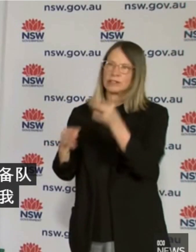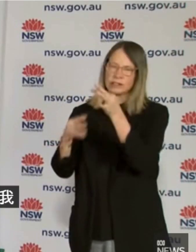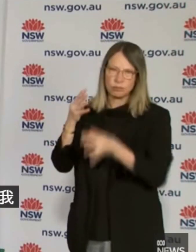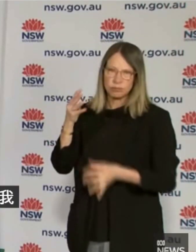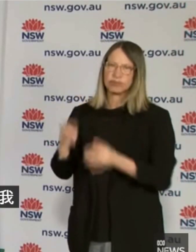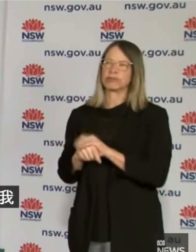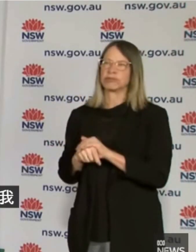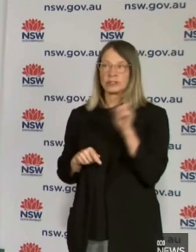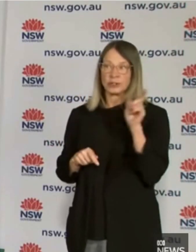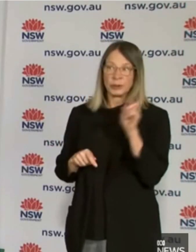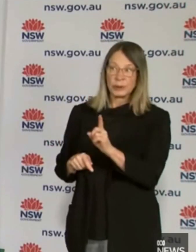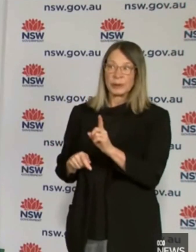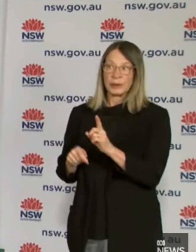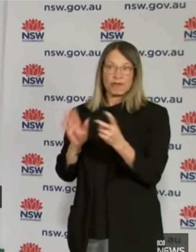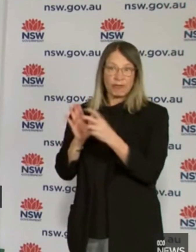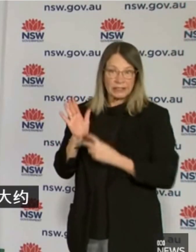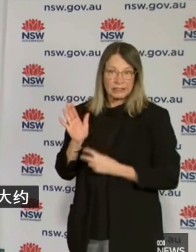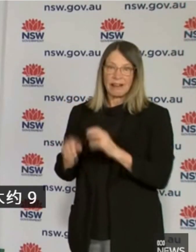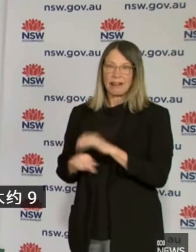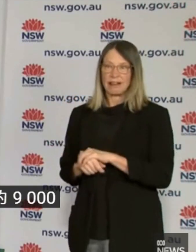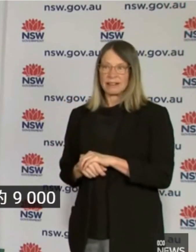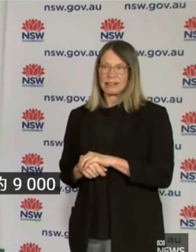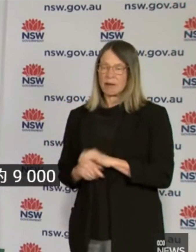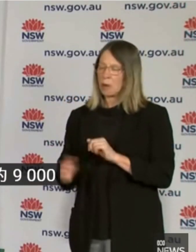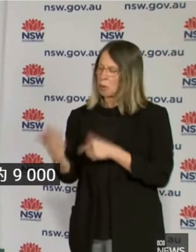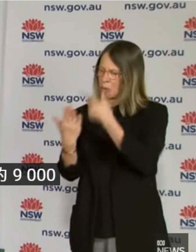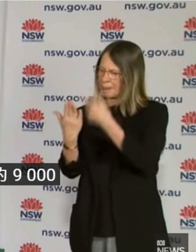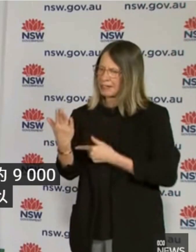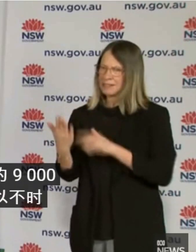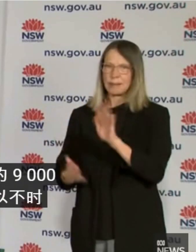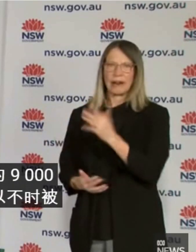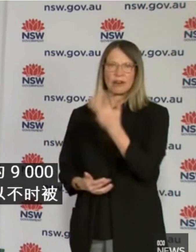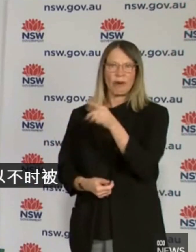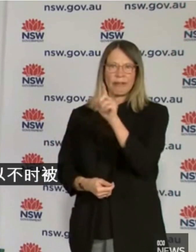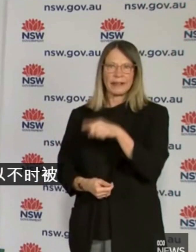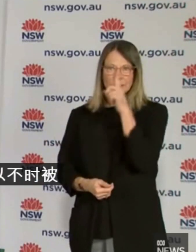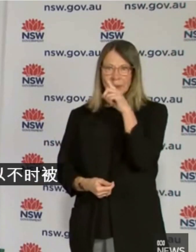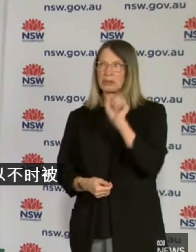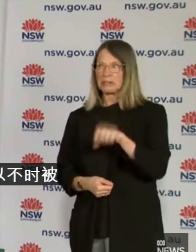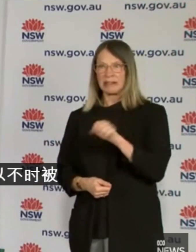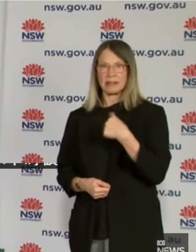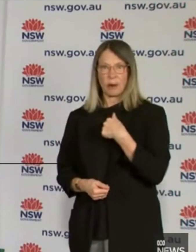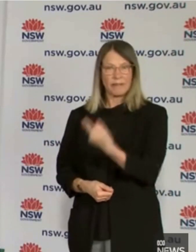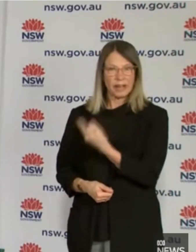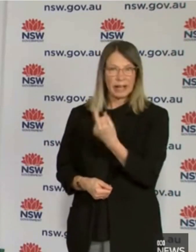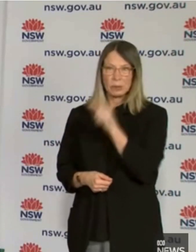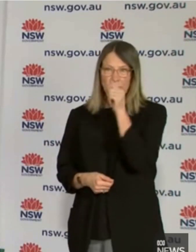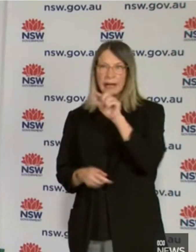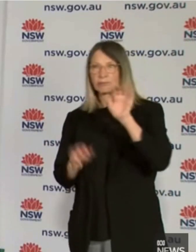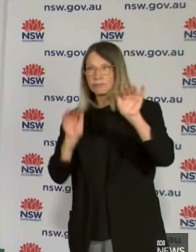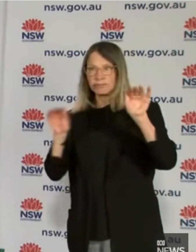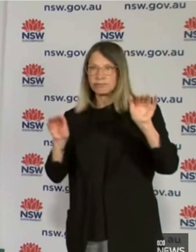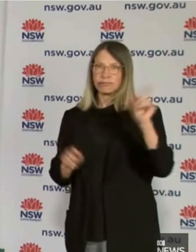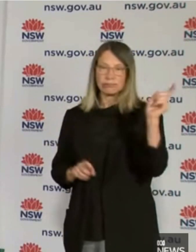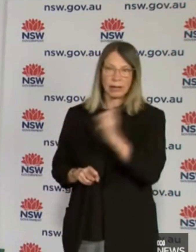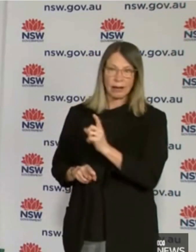that I last saw anyway, was about 9,000 people had put themselves forward and can be called upon from time to time. So